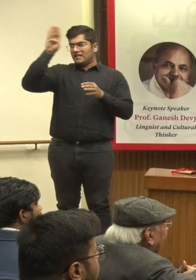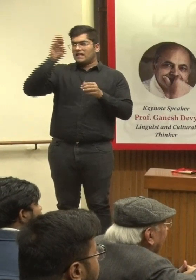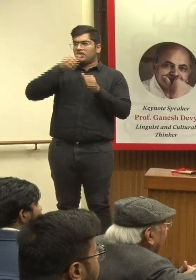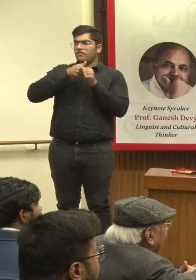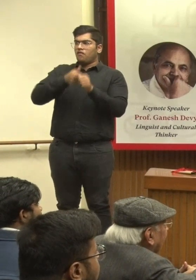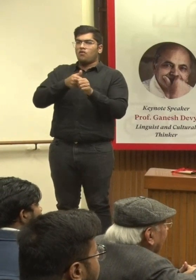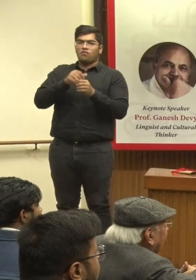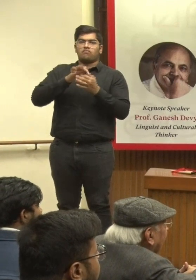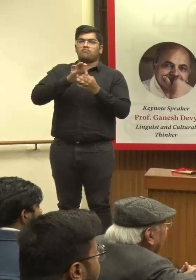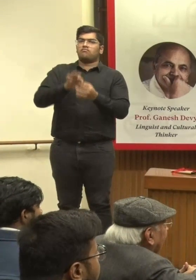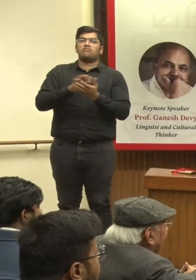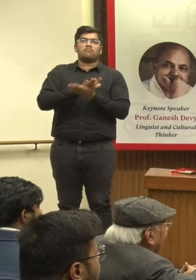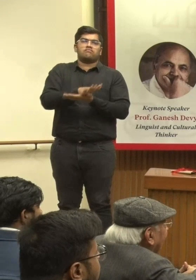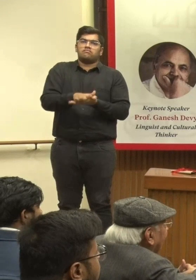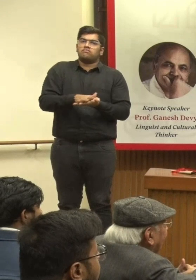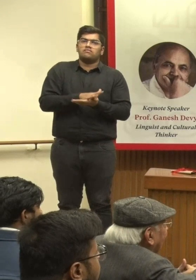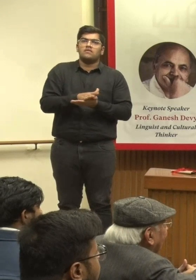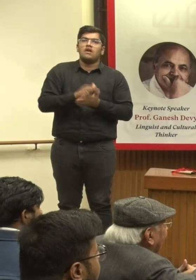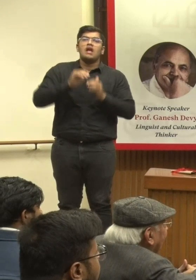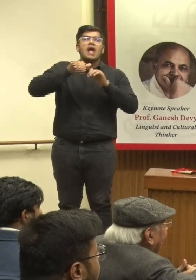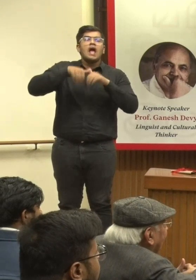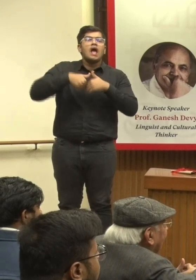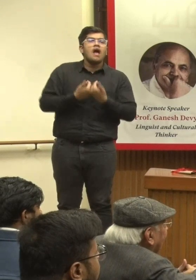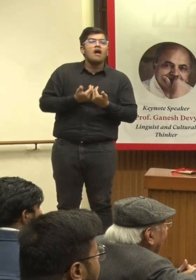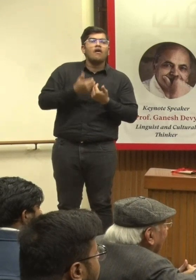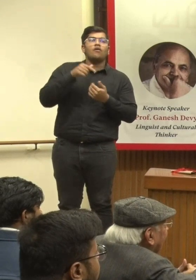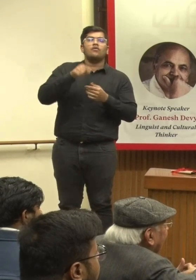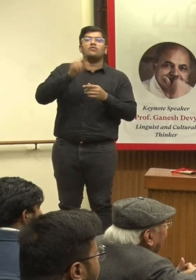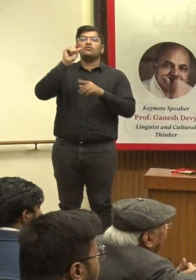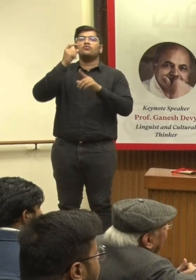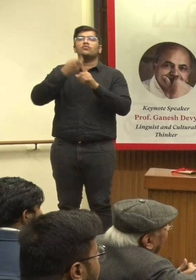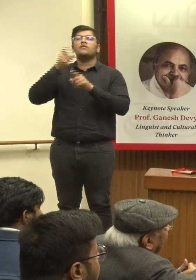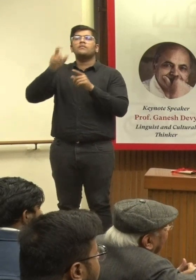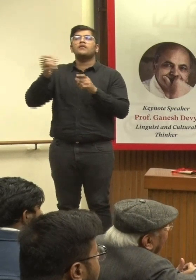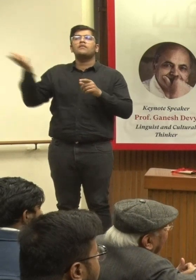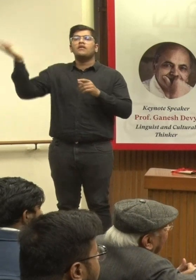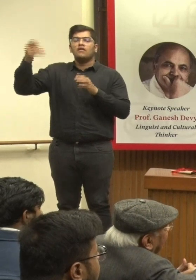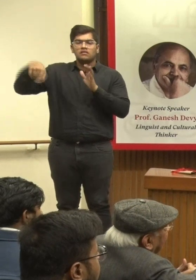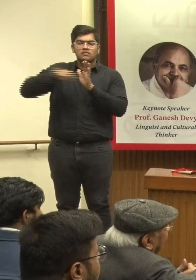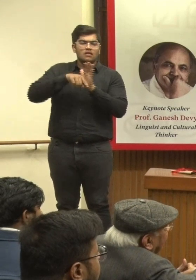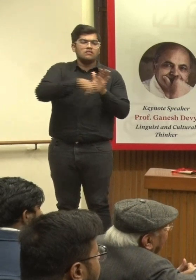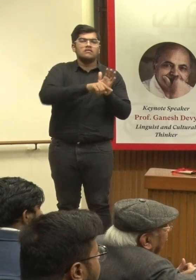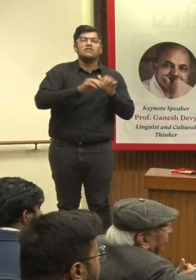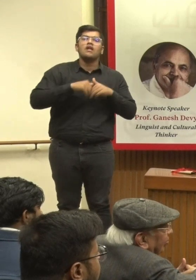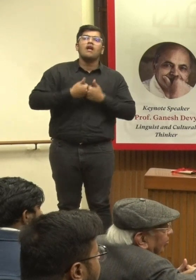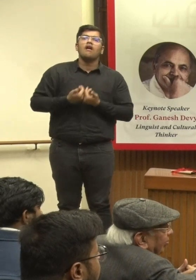of kingship, how do the British sign a treaty with them?